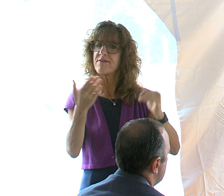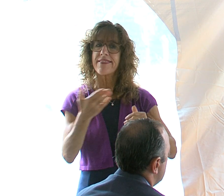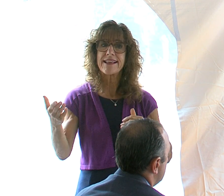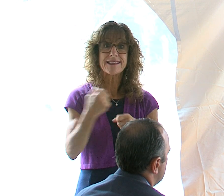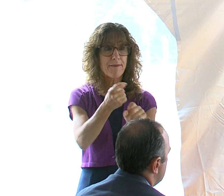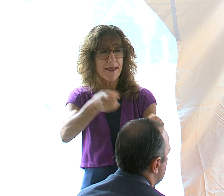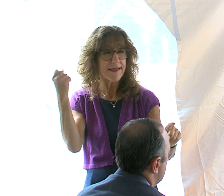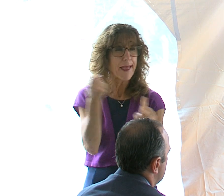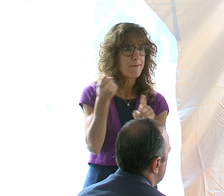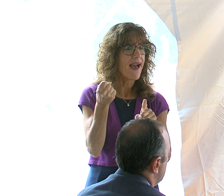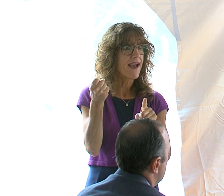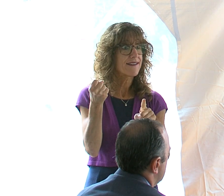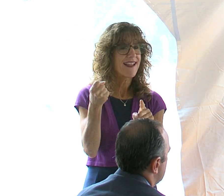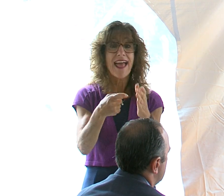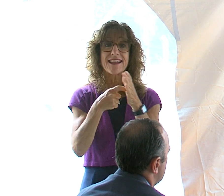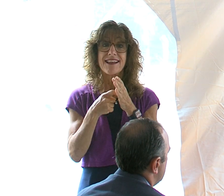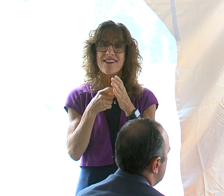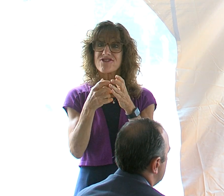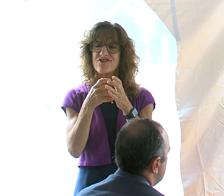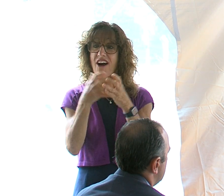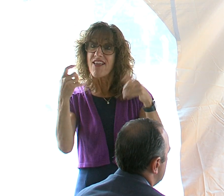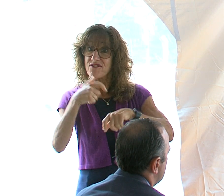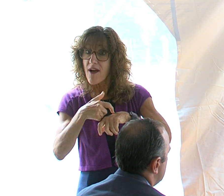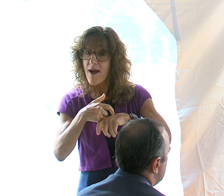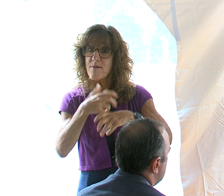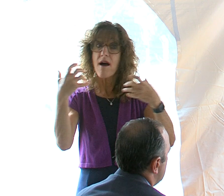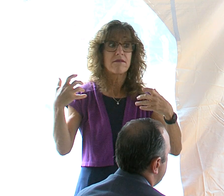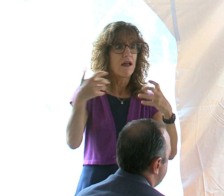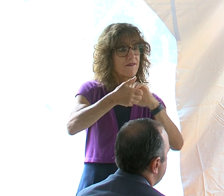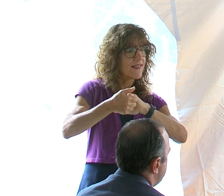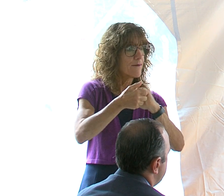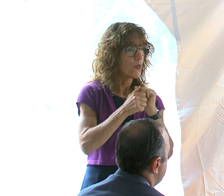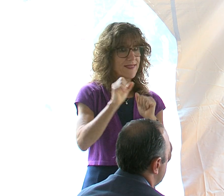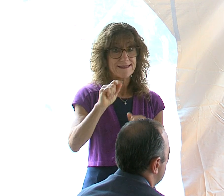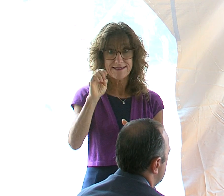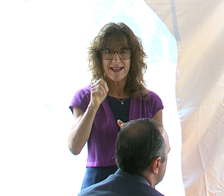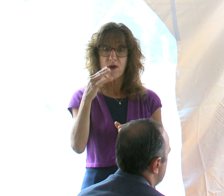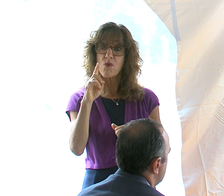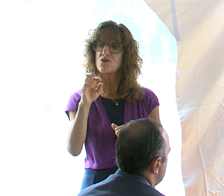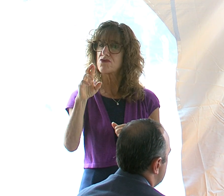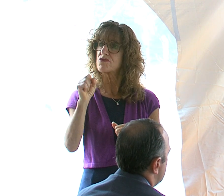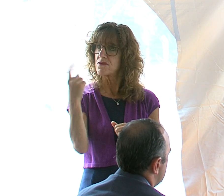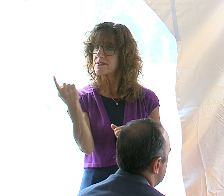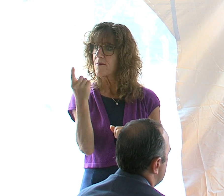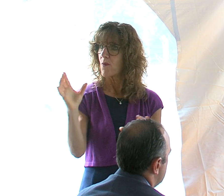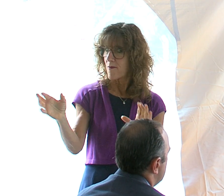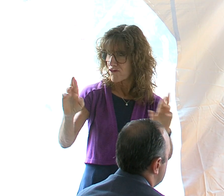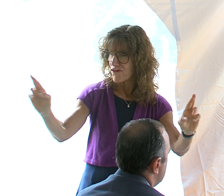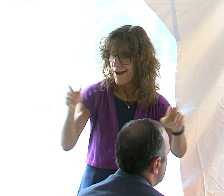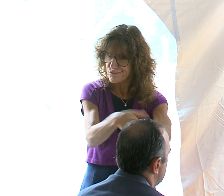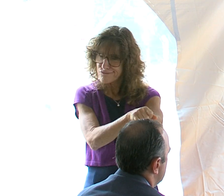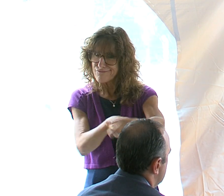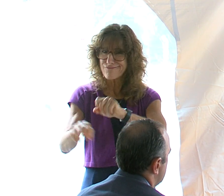make impact. And it takes that a lot of time and a lot of collaboration with our stakeholders. But again, it's something that we've been up for the task force.